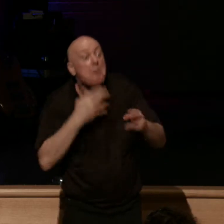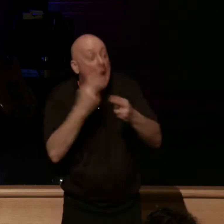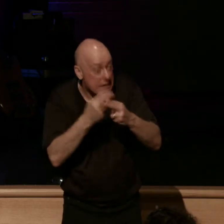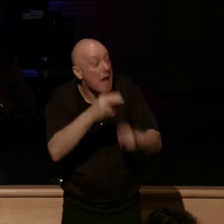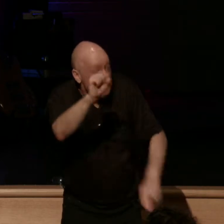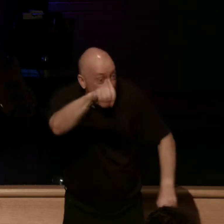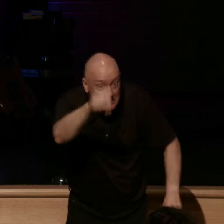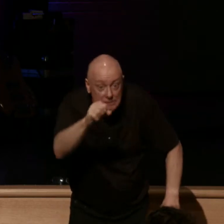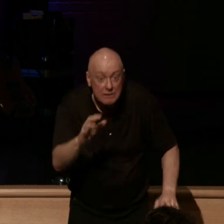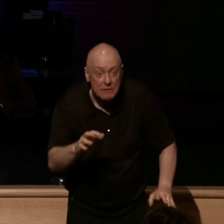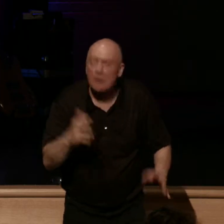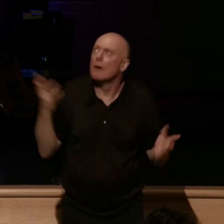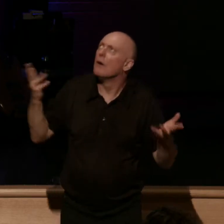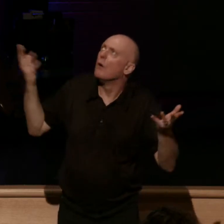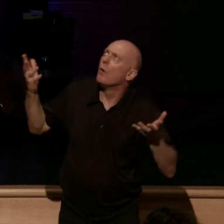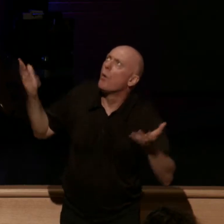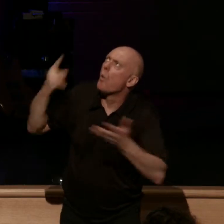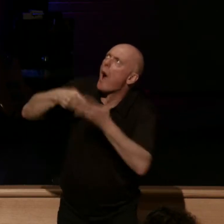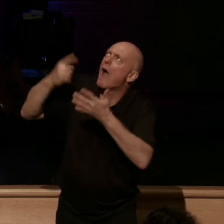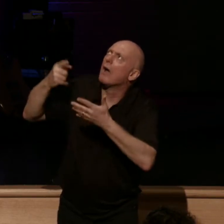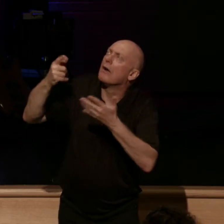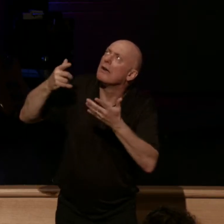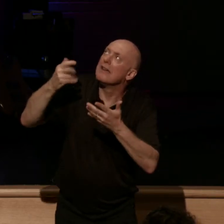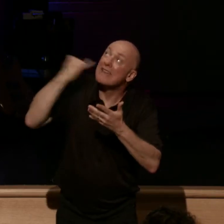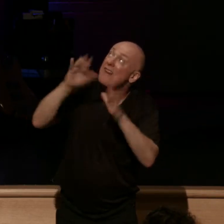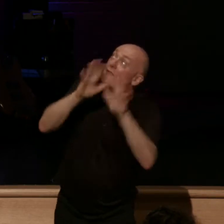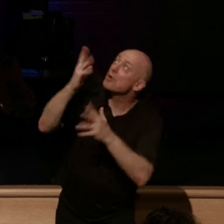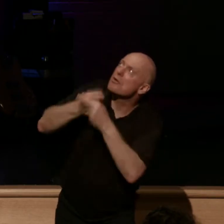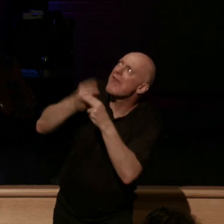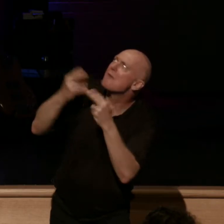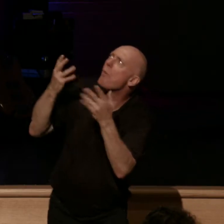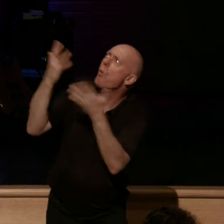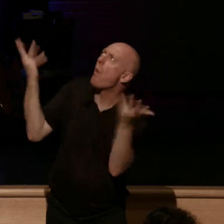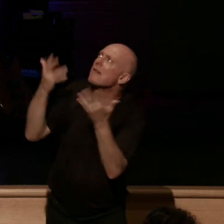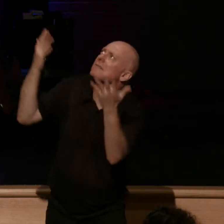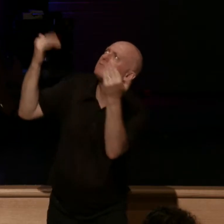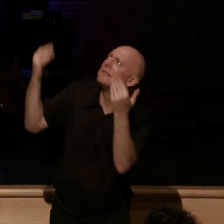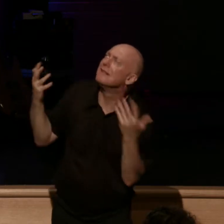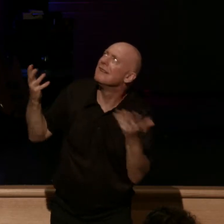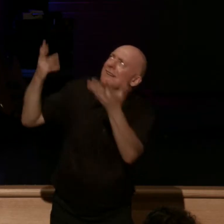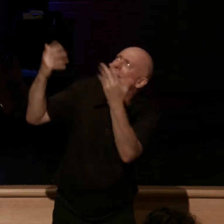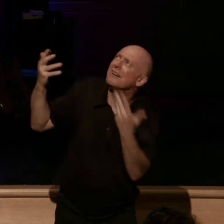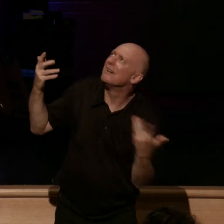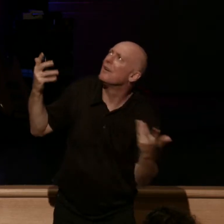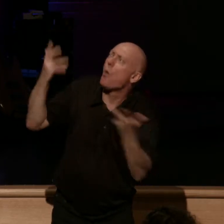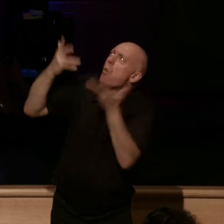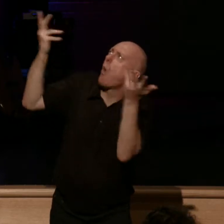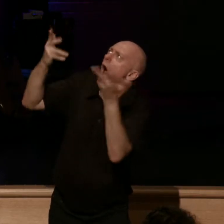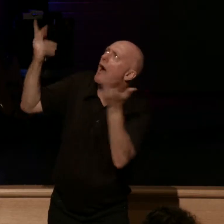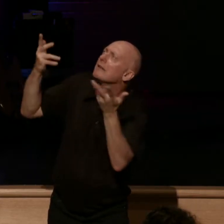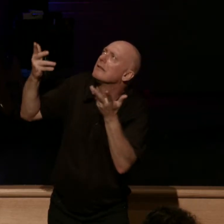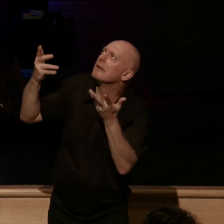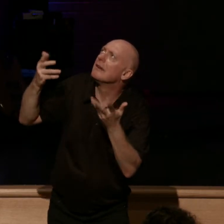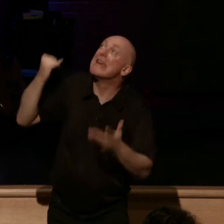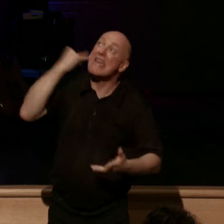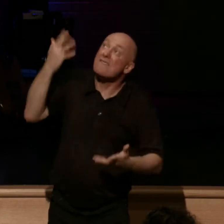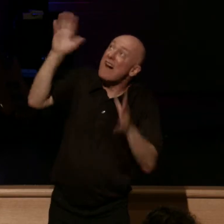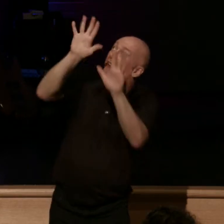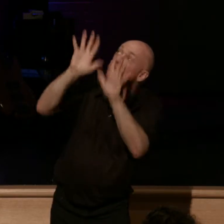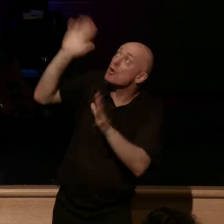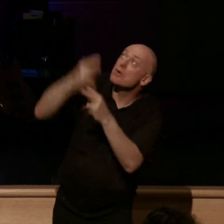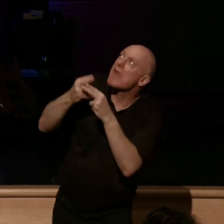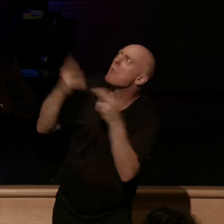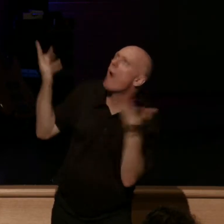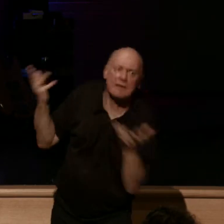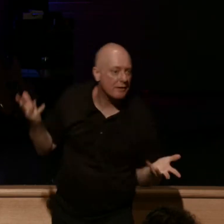yes, yes, Lord, what are you about to say? You're kind of like, tell me who and what is for those who fear your